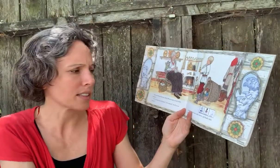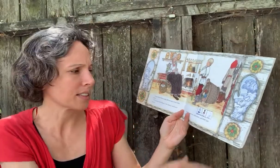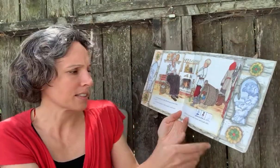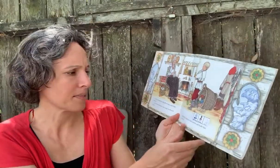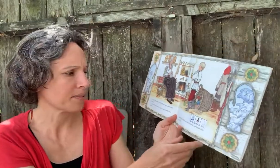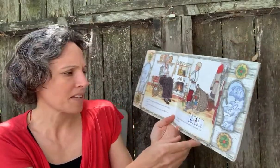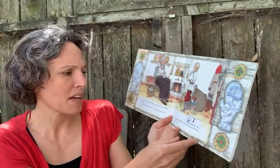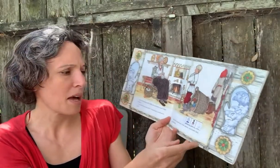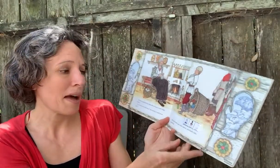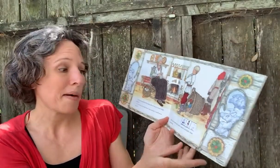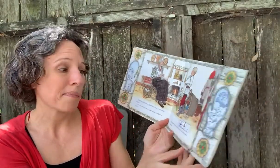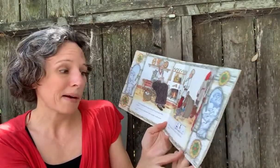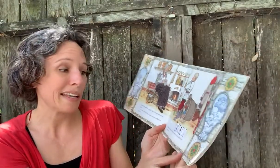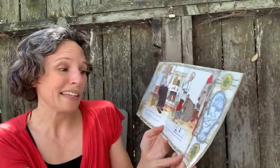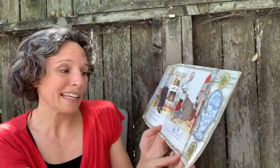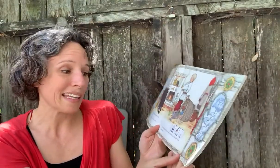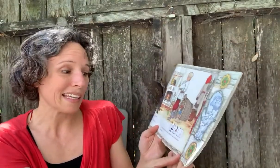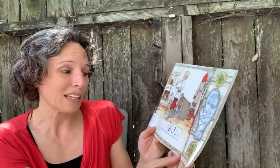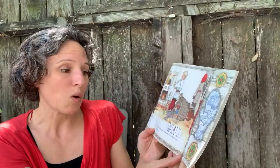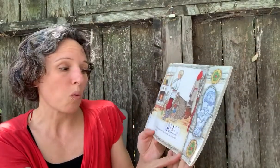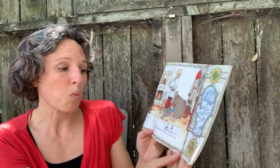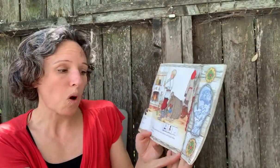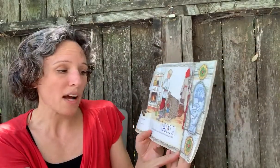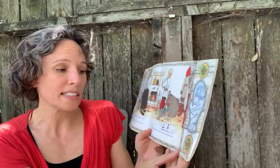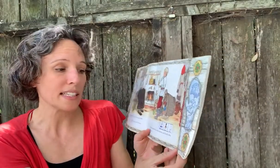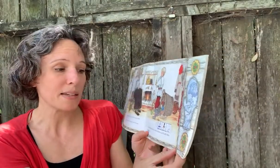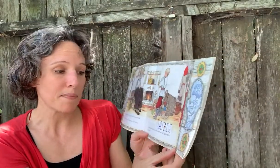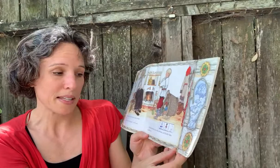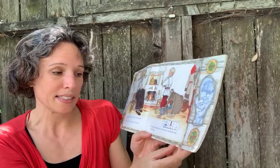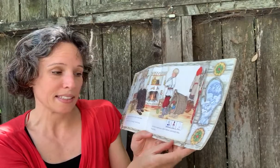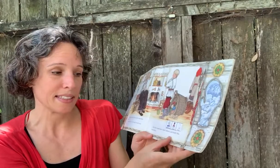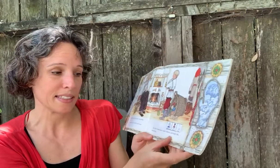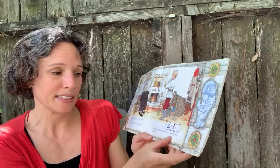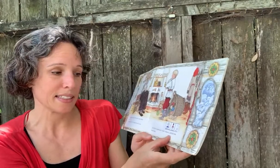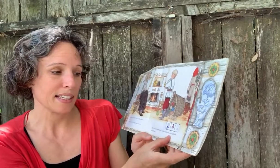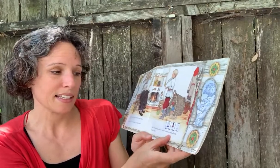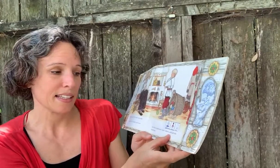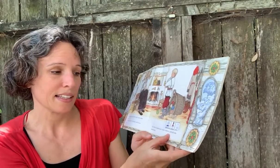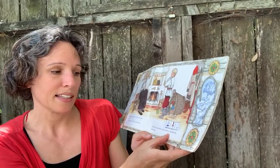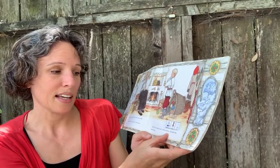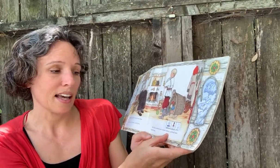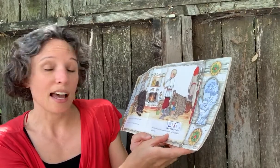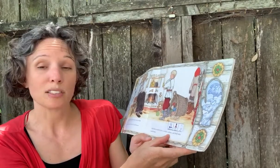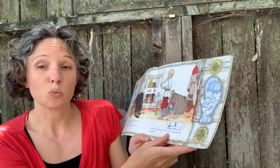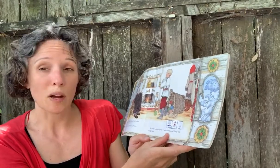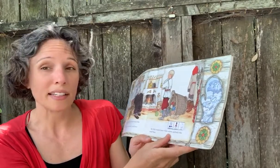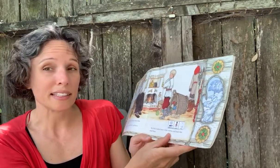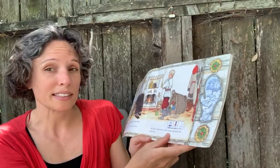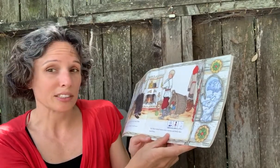lost. But Nicky wanted mittens as white as